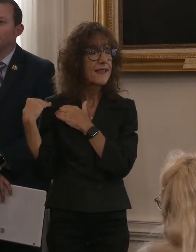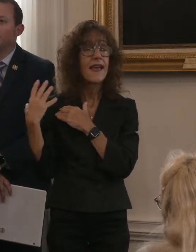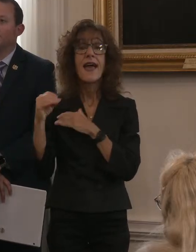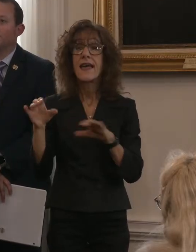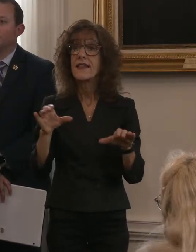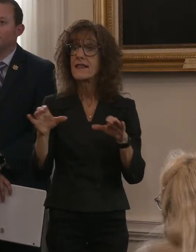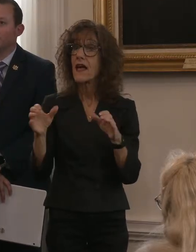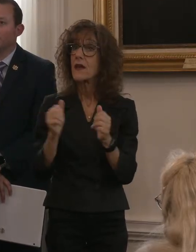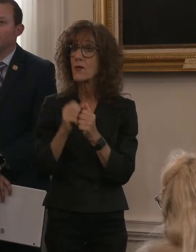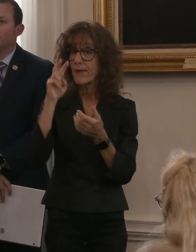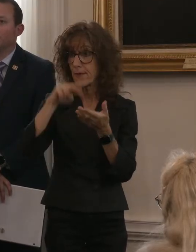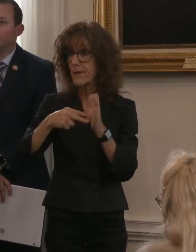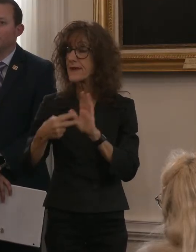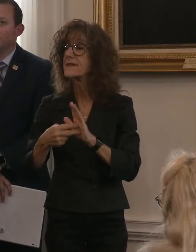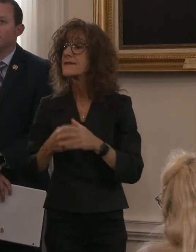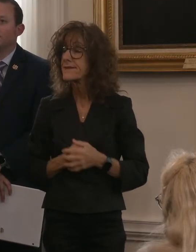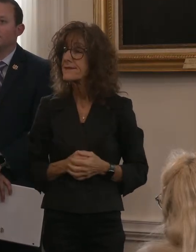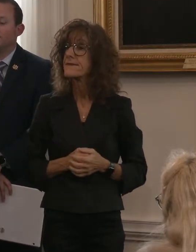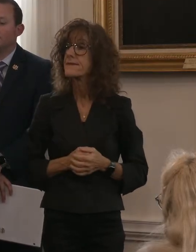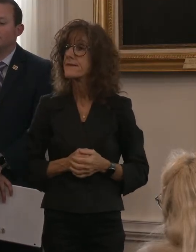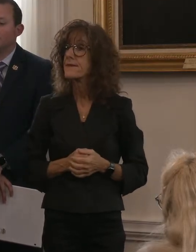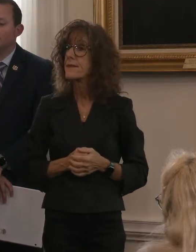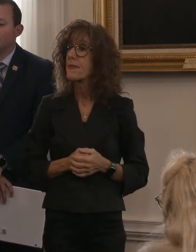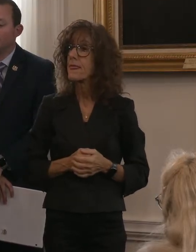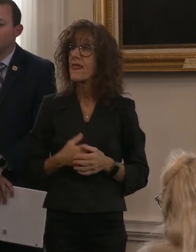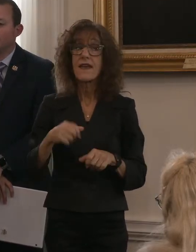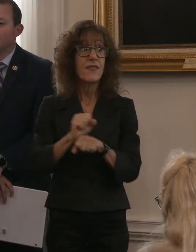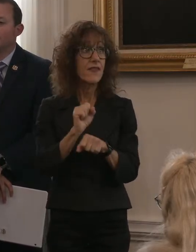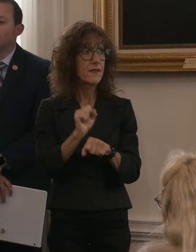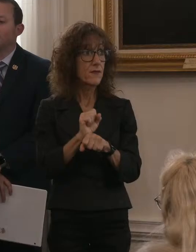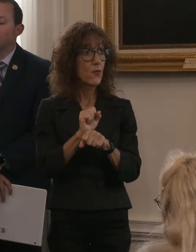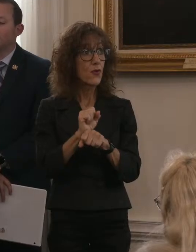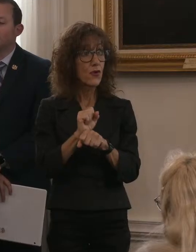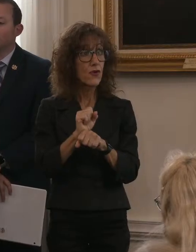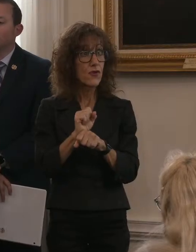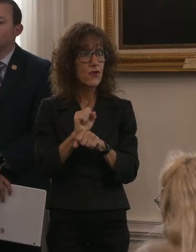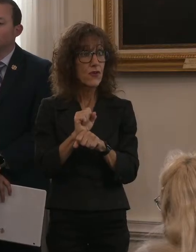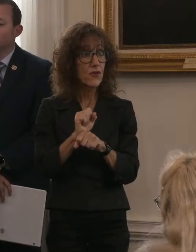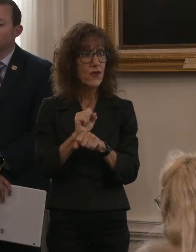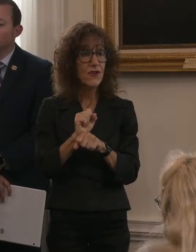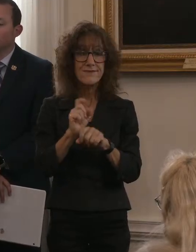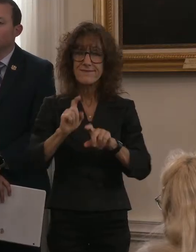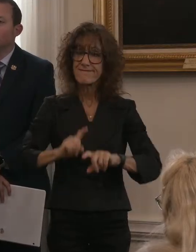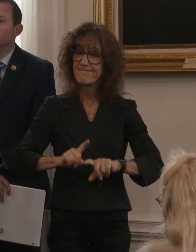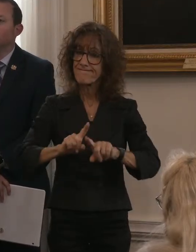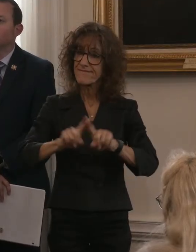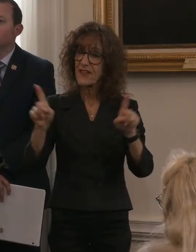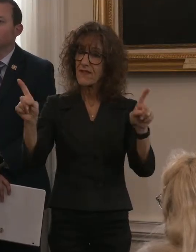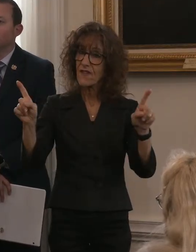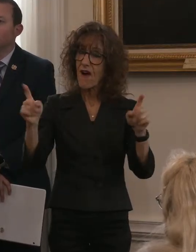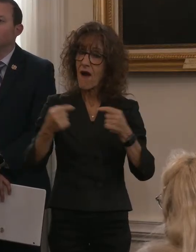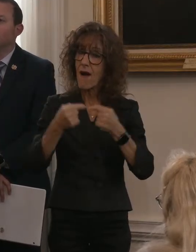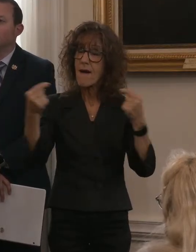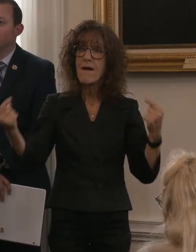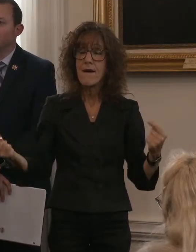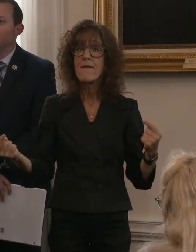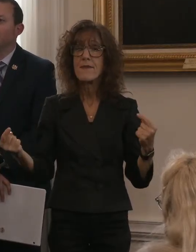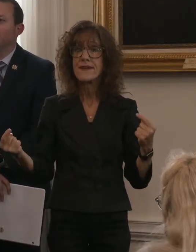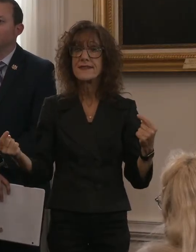done with purpose. This work stands in stark contrast to